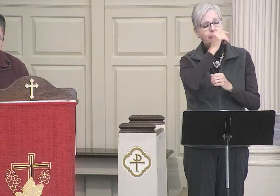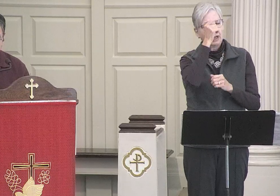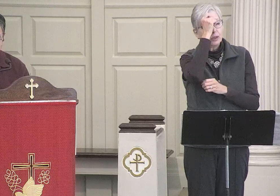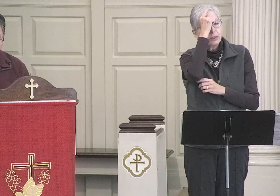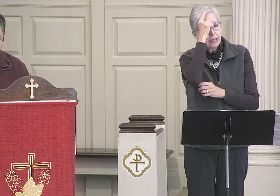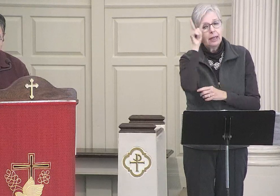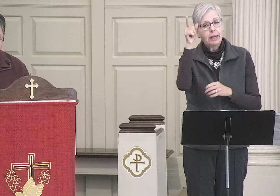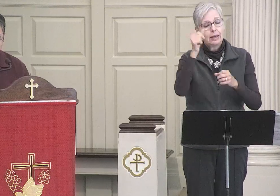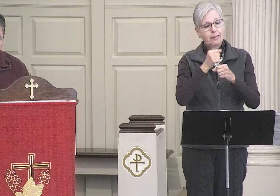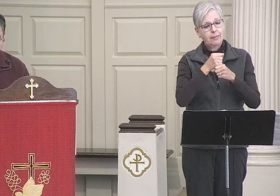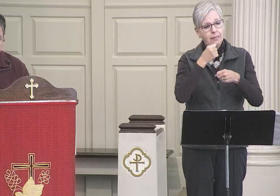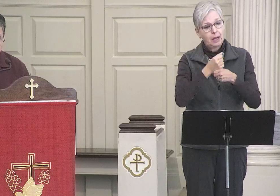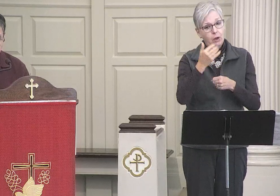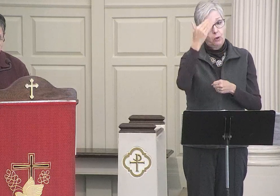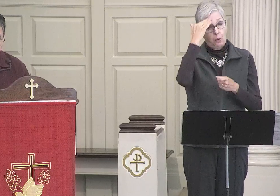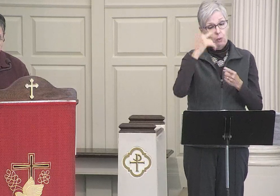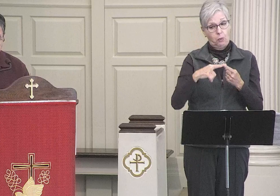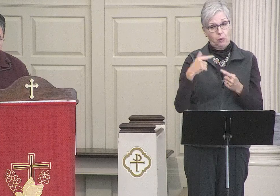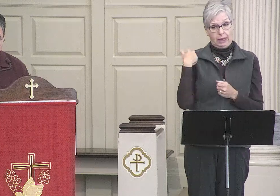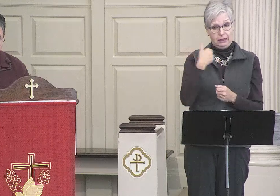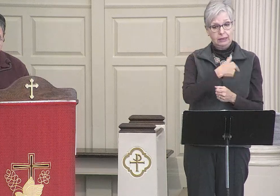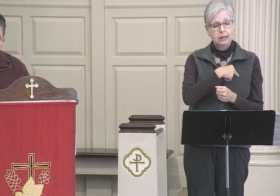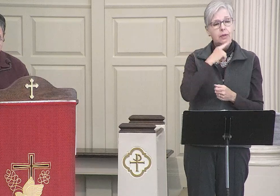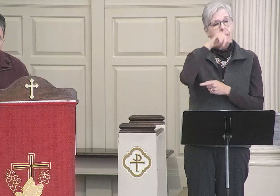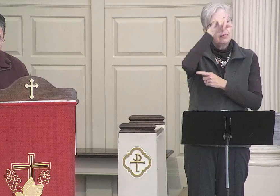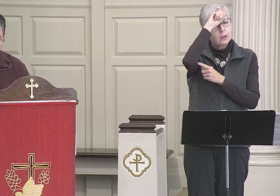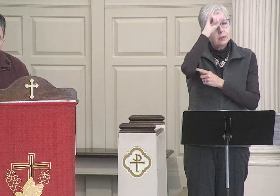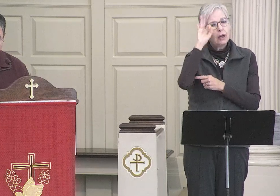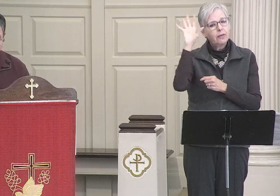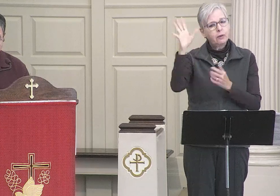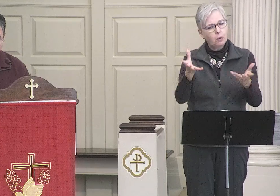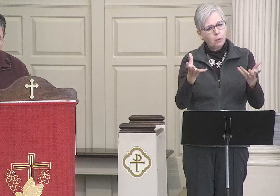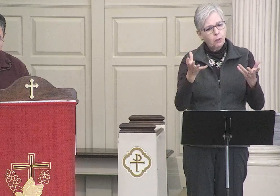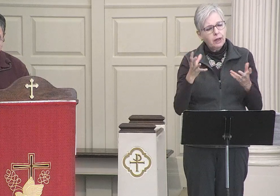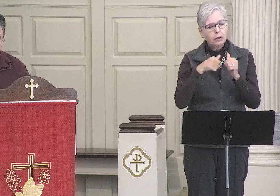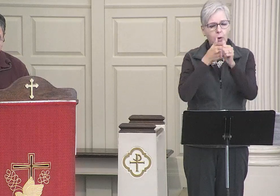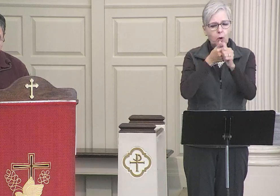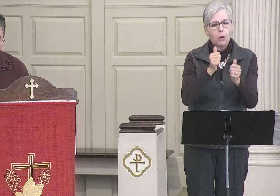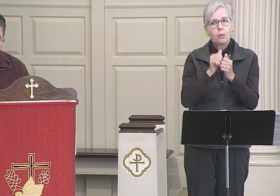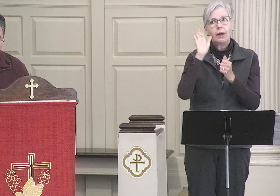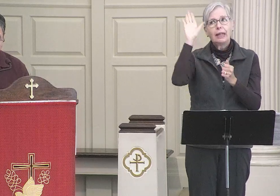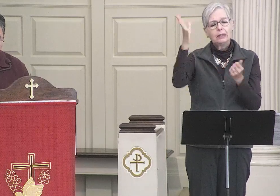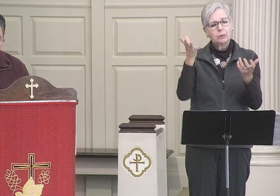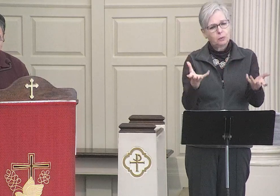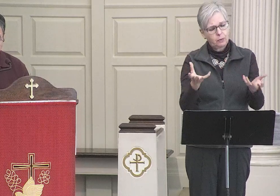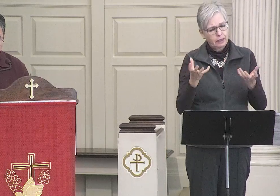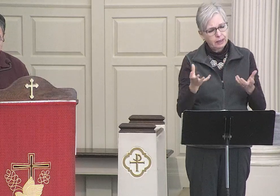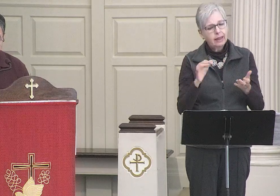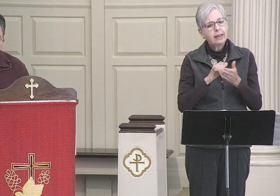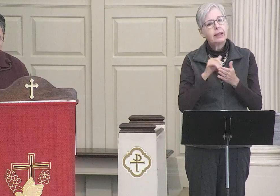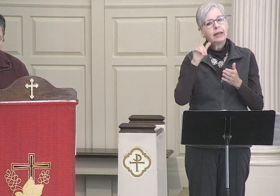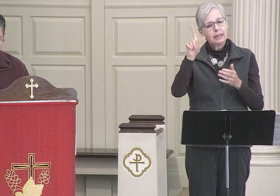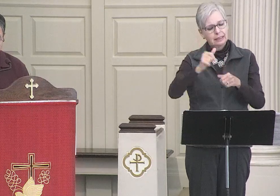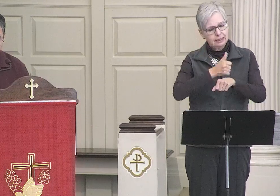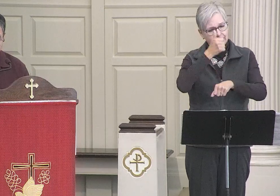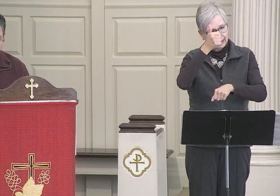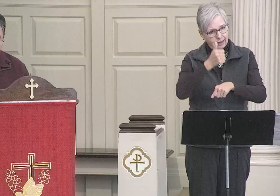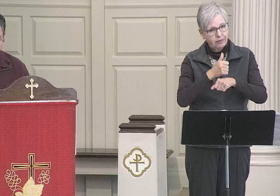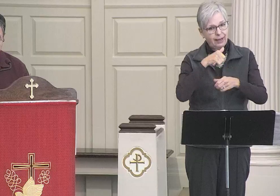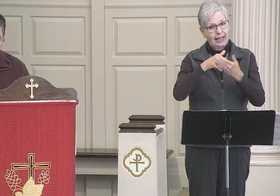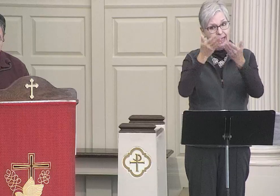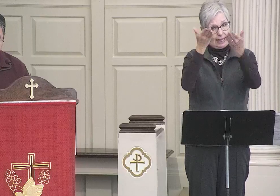he has made known to us the mystery of his will in accord with his favor, that he set forth in